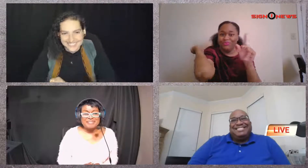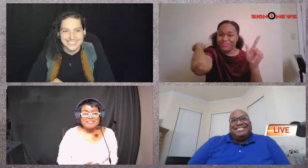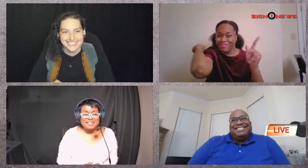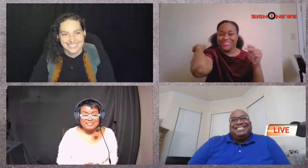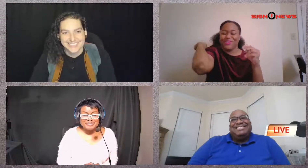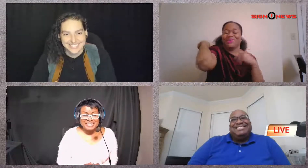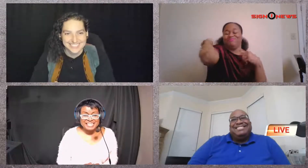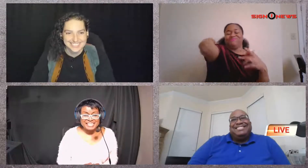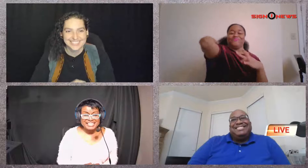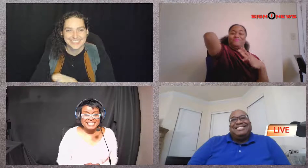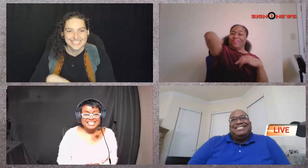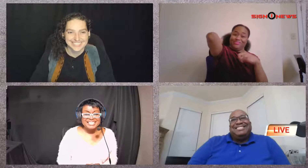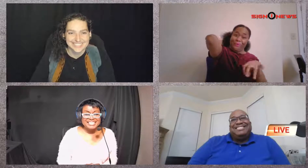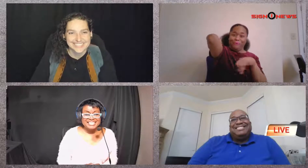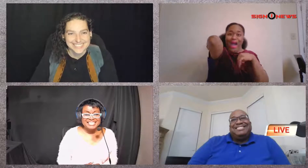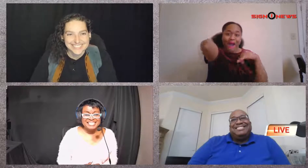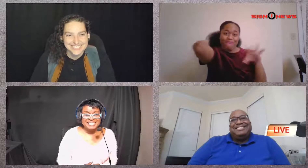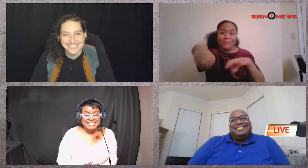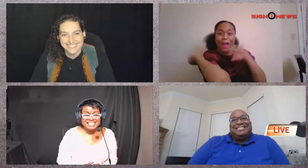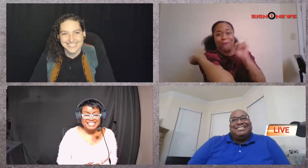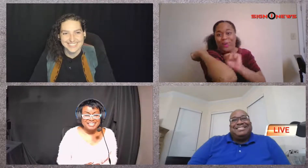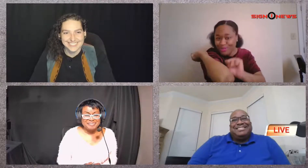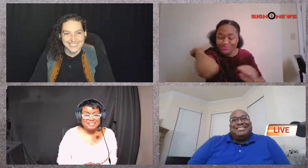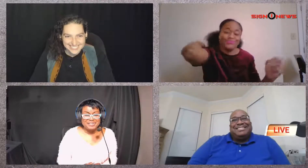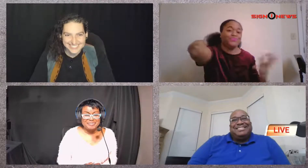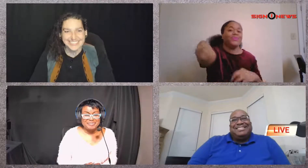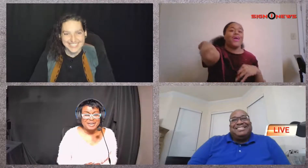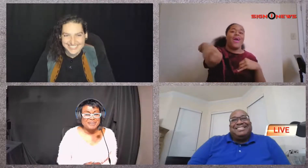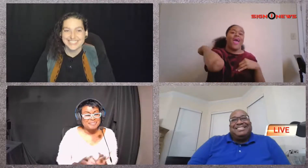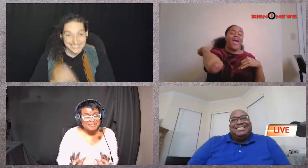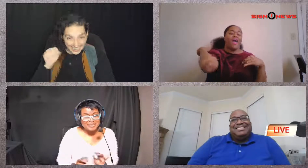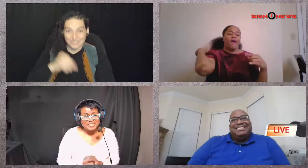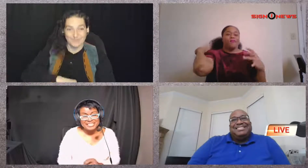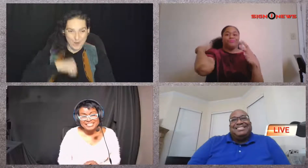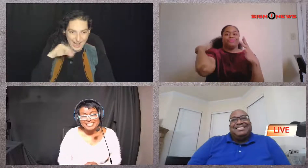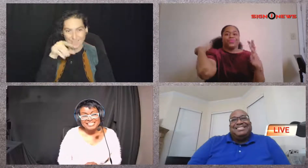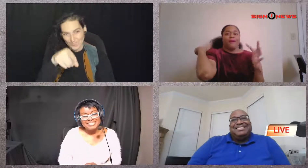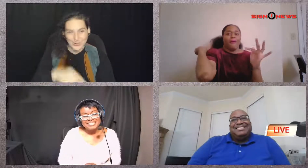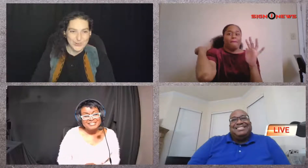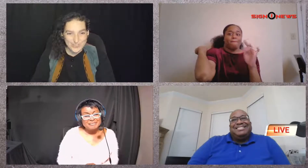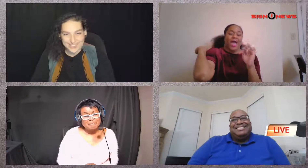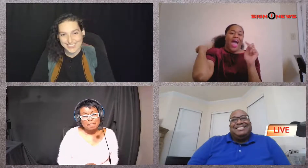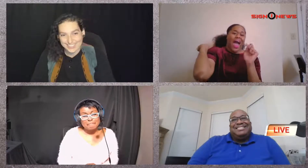Soon I'm going to be graduating. I'm so proud of my work.